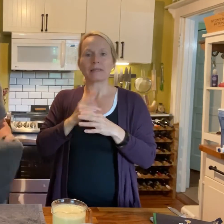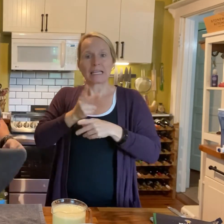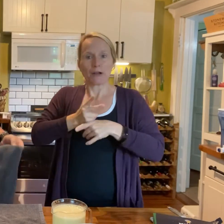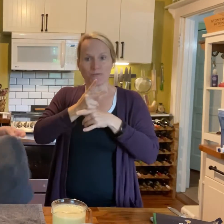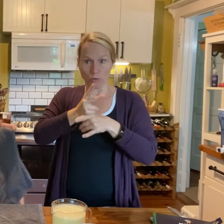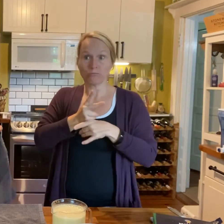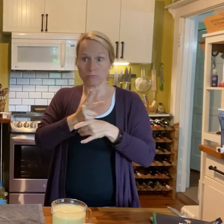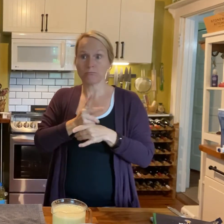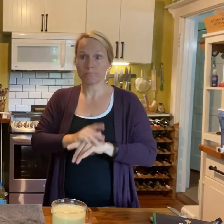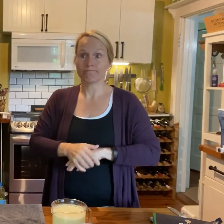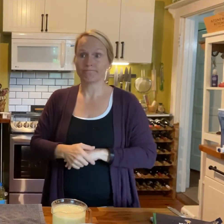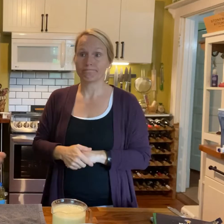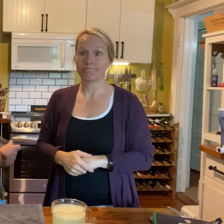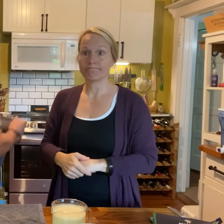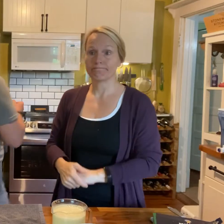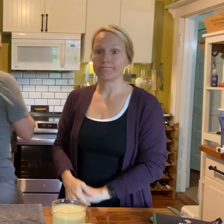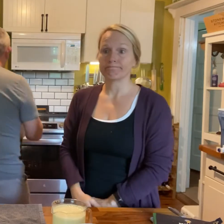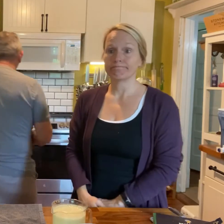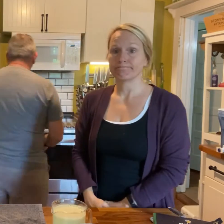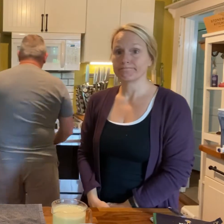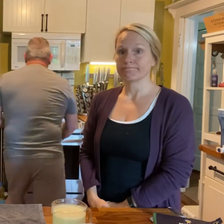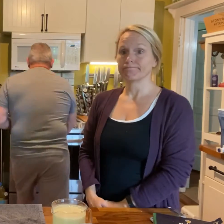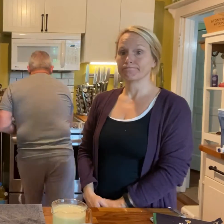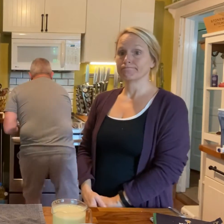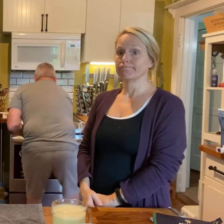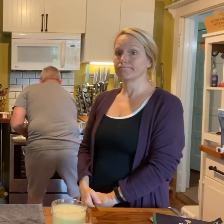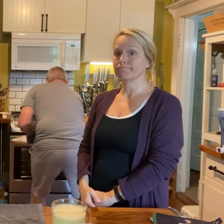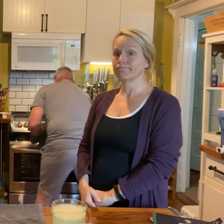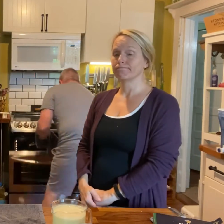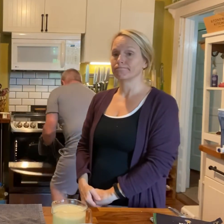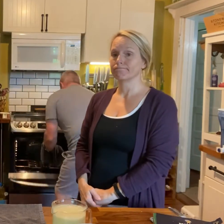gentle. Work it out.